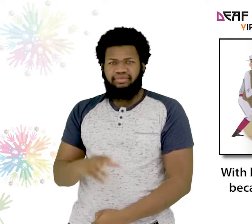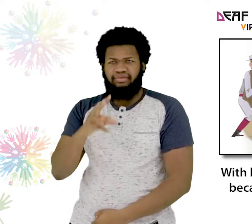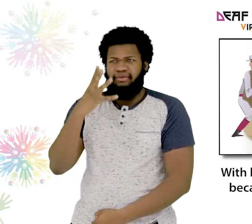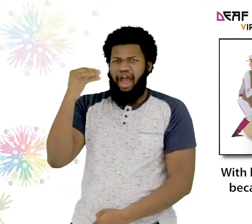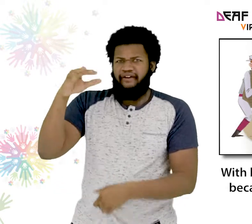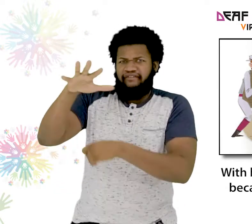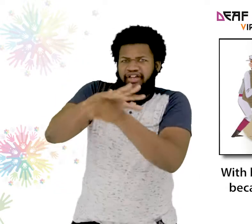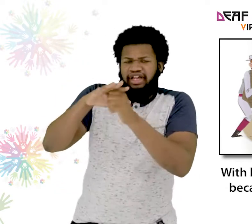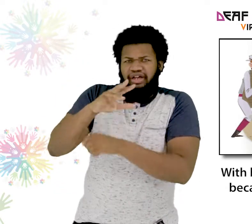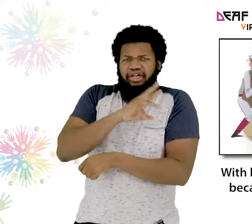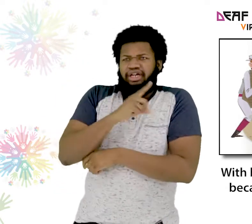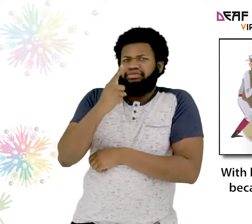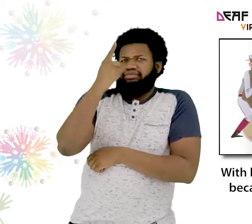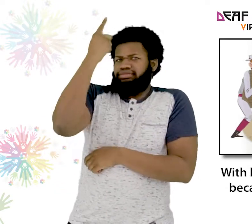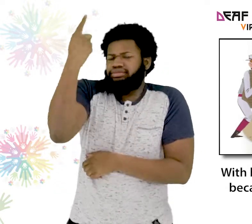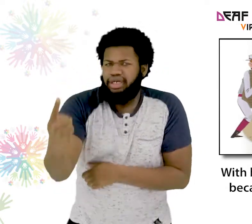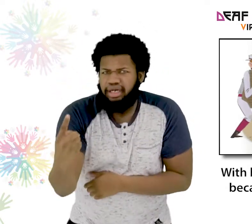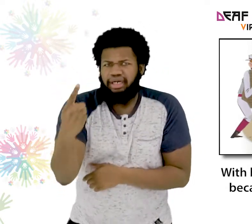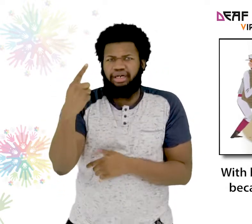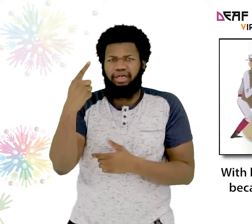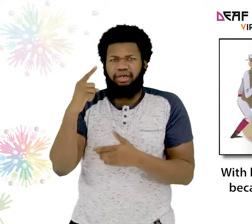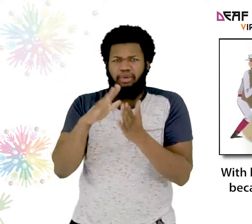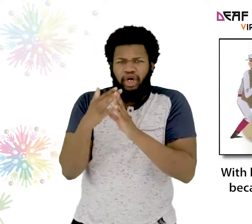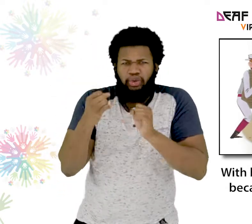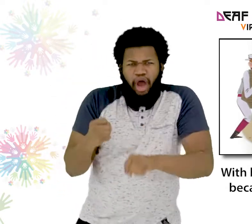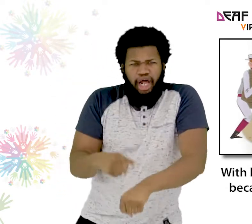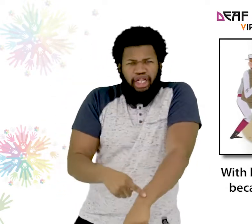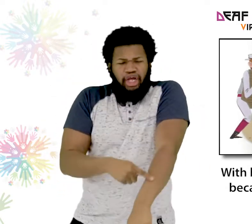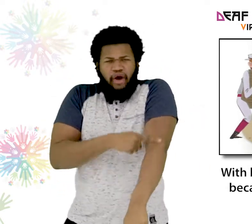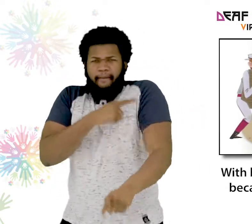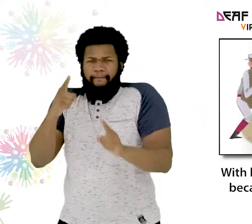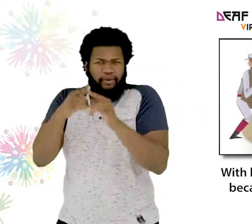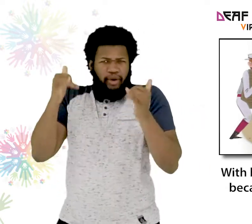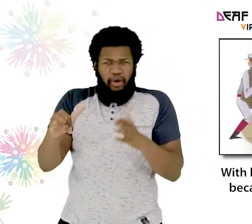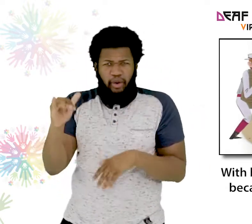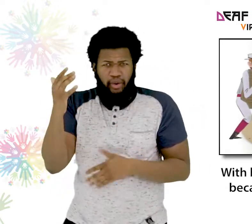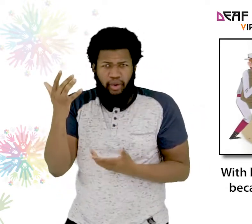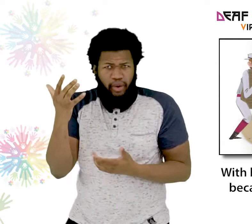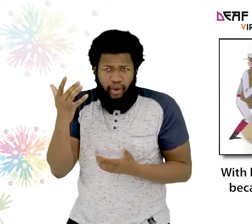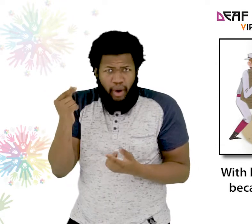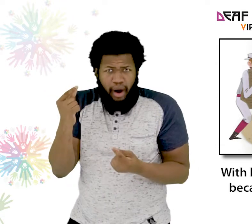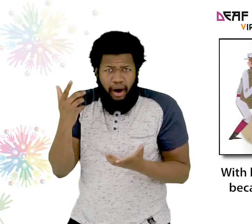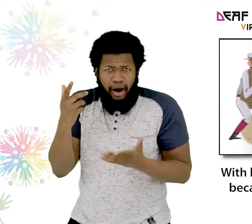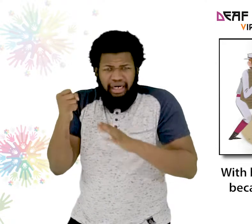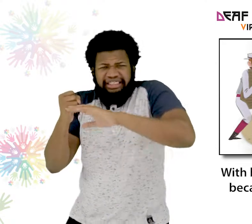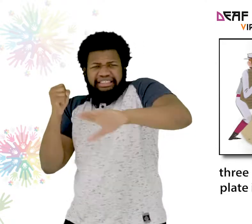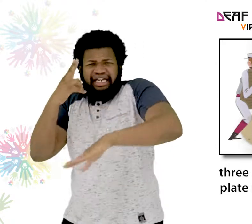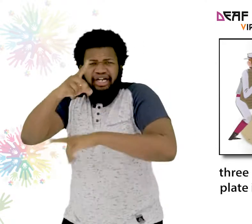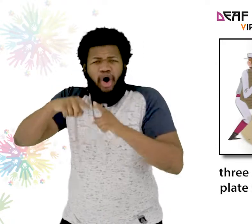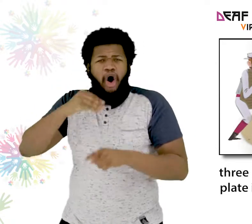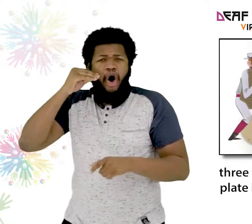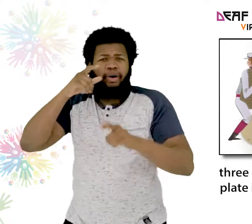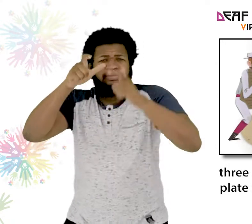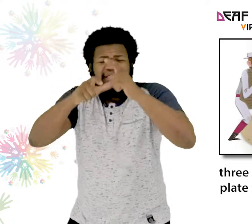With his strong, sure arm, he became the first player to throw three base runners out